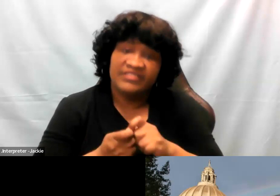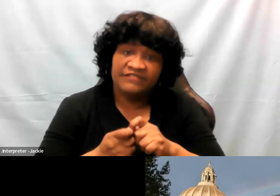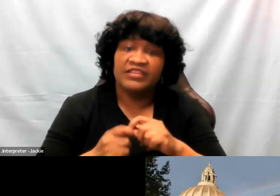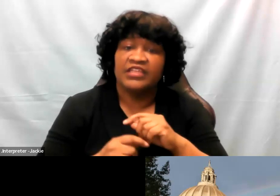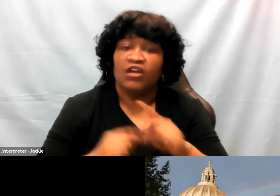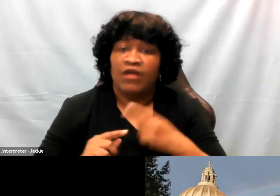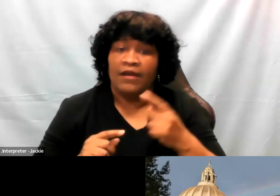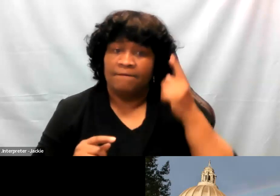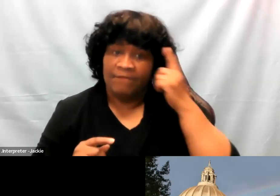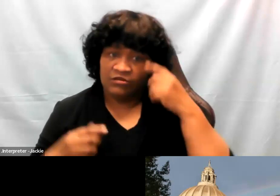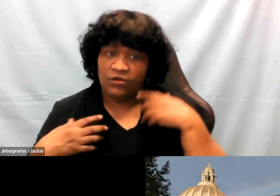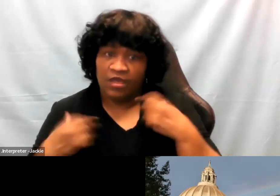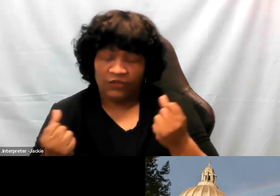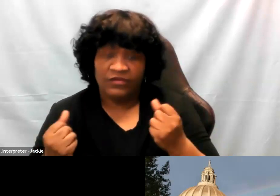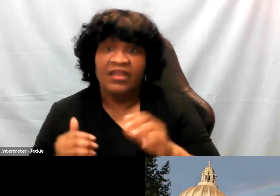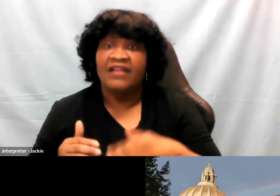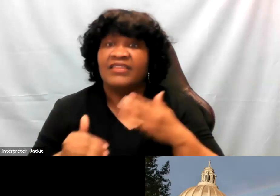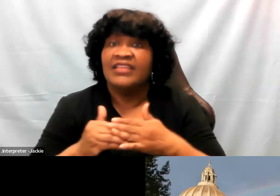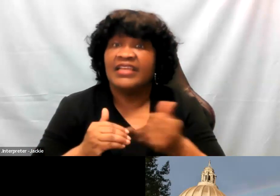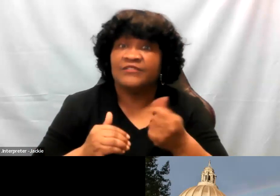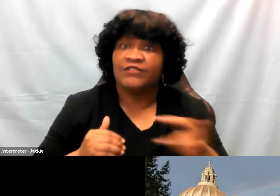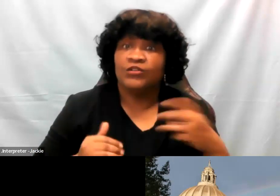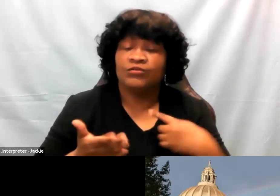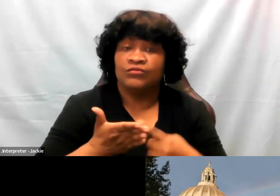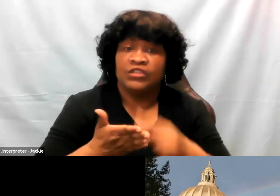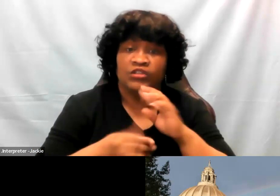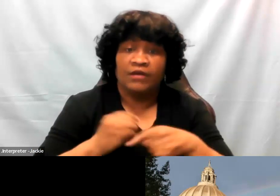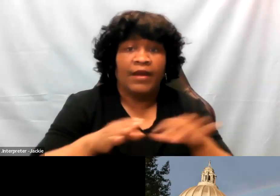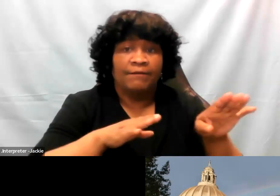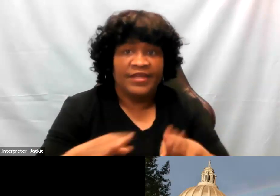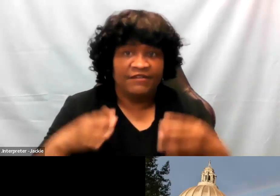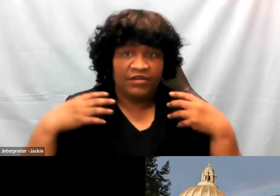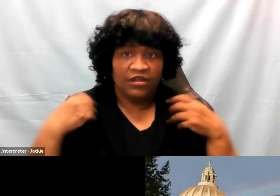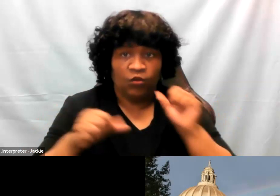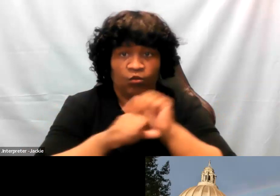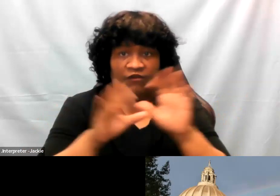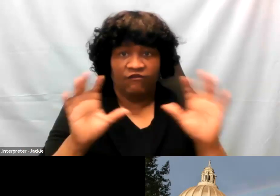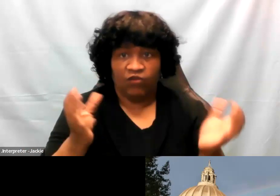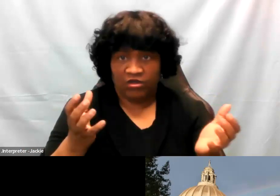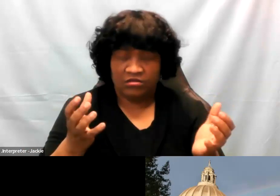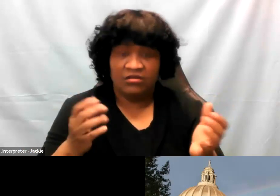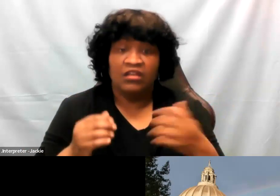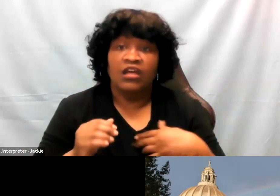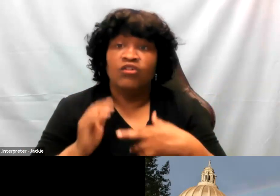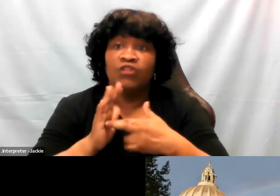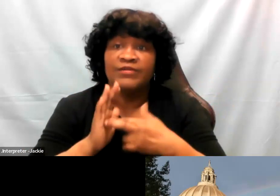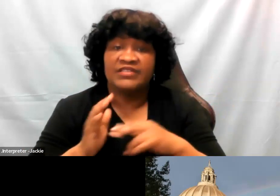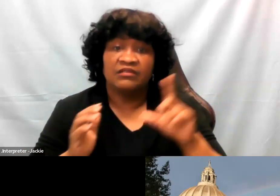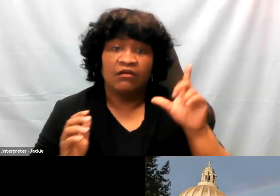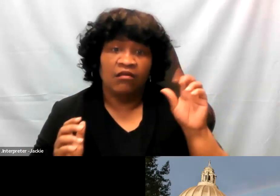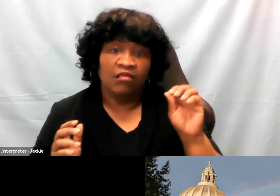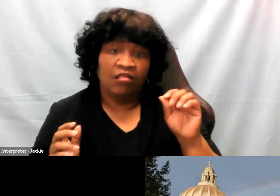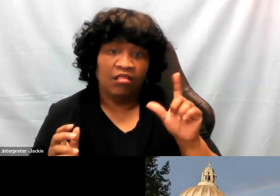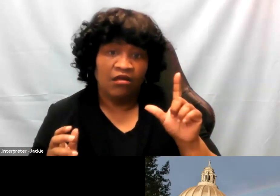The next few I'm going to talk about are the behavioral health workforce. So Representative Levitt had